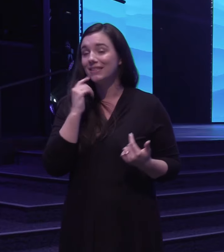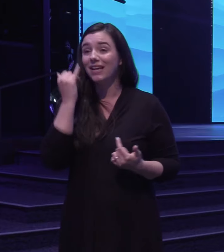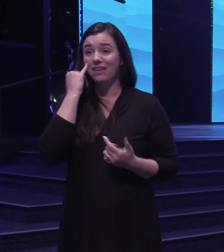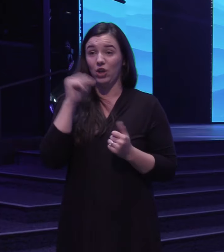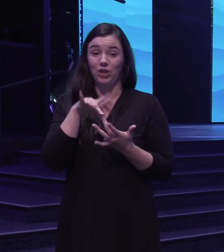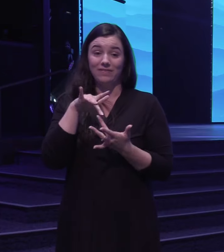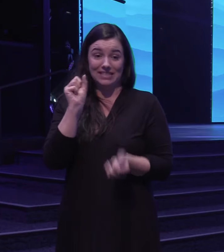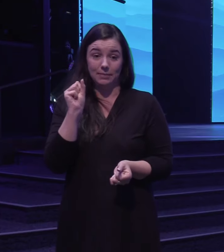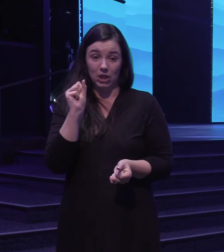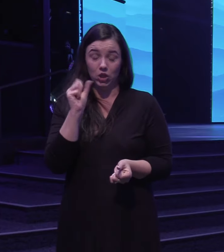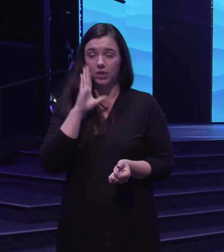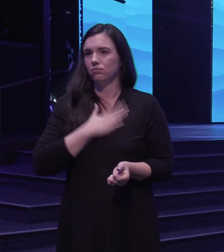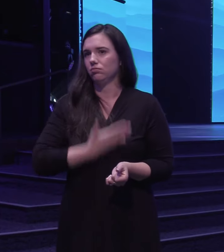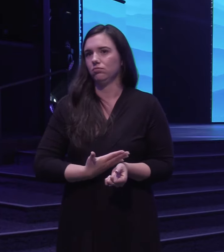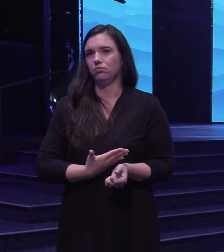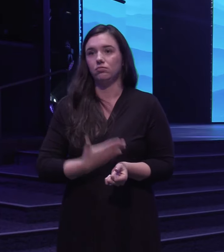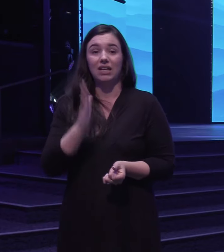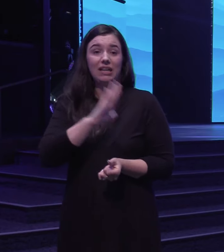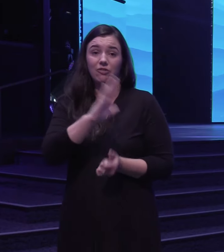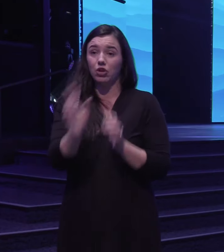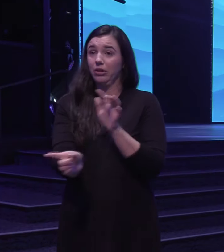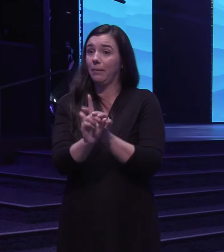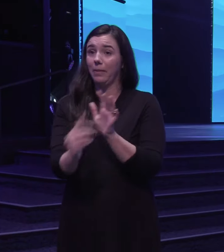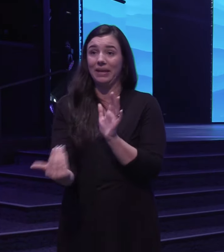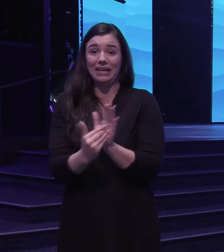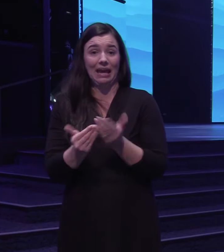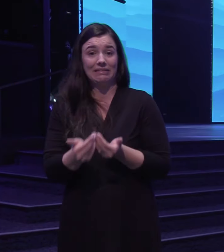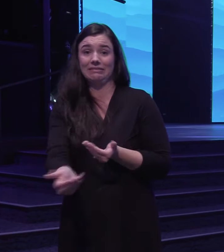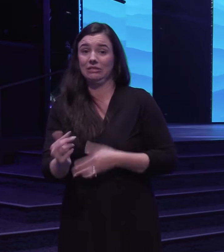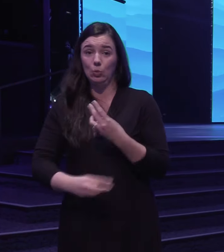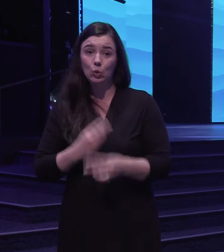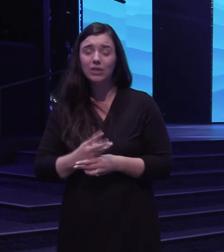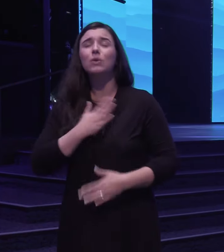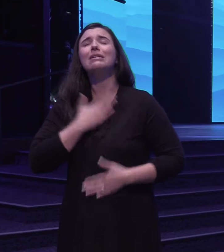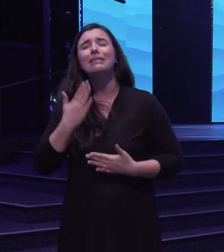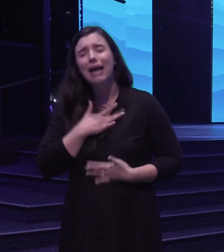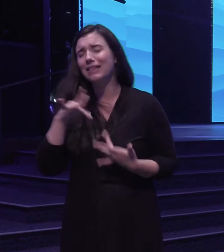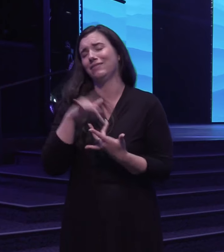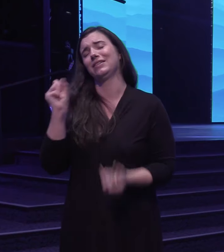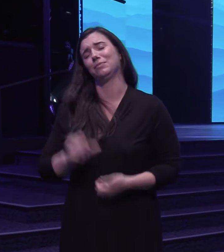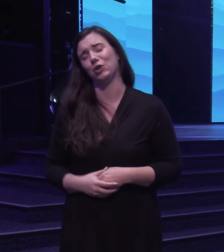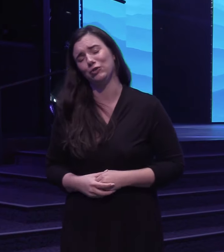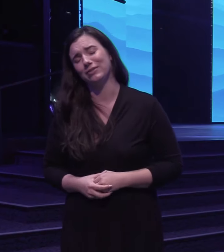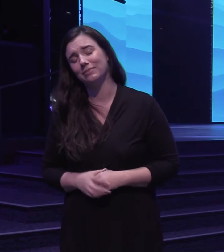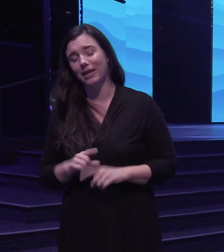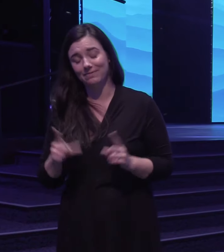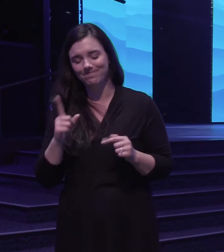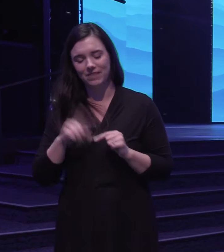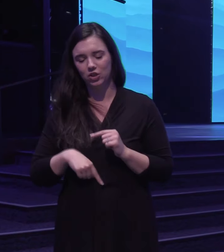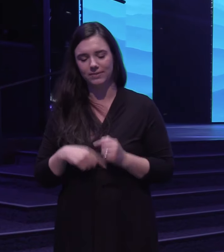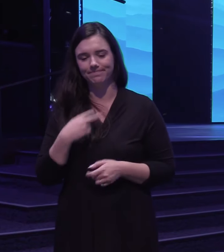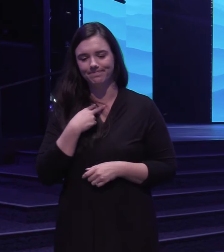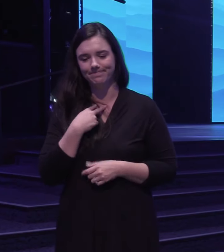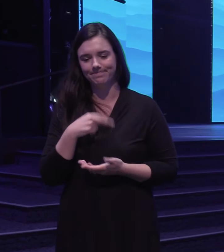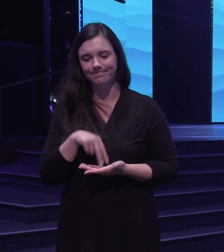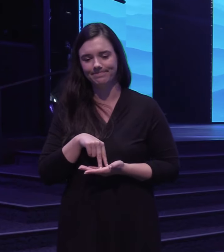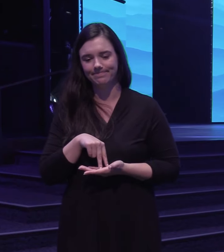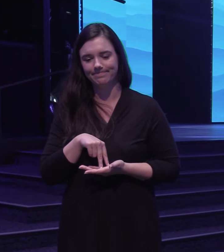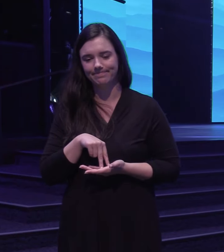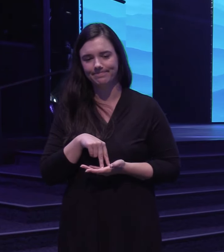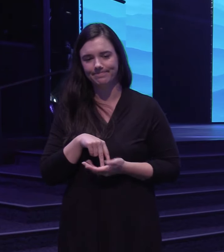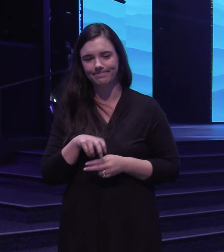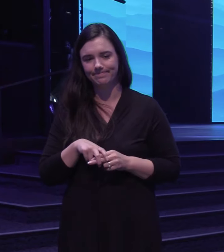have disappeared into thin air, never to be heard from again in the history of the world, I would gladly have done so. But I couldn't. So I